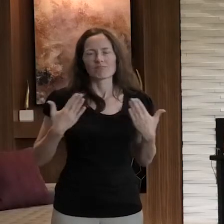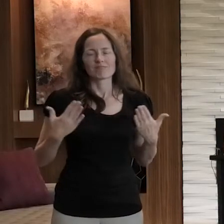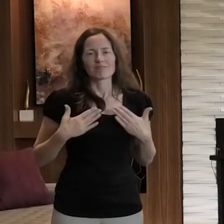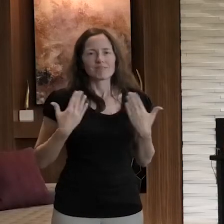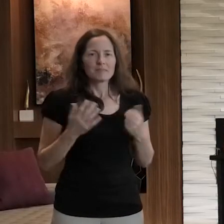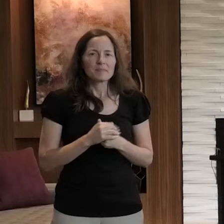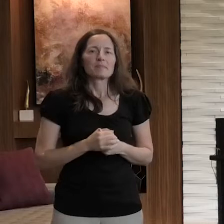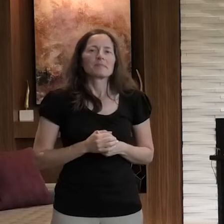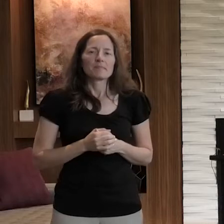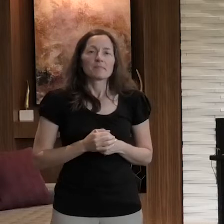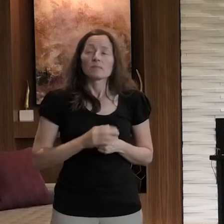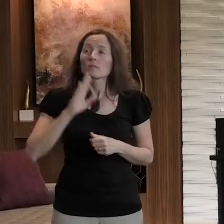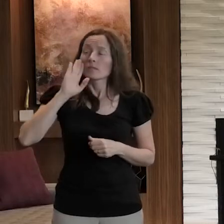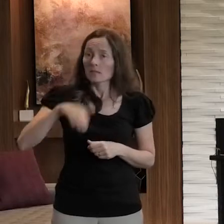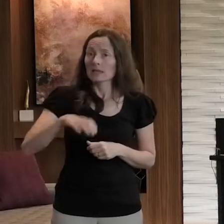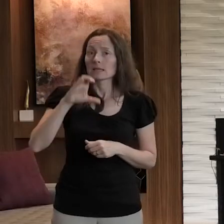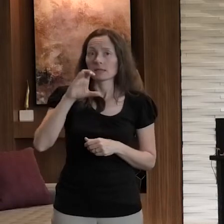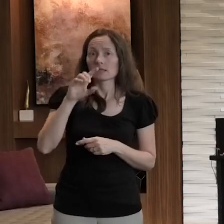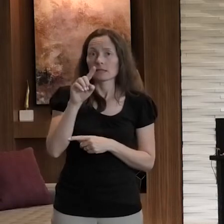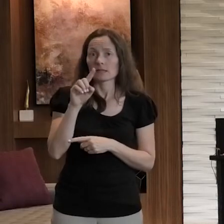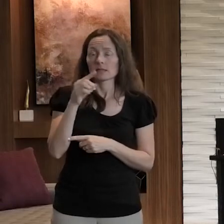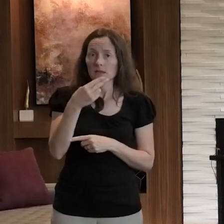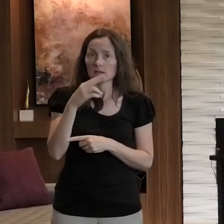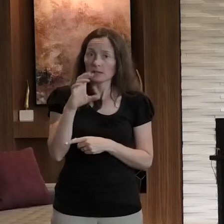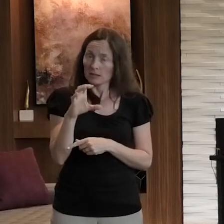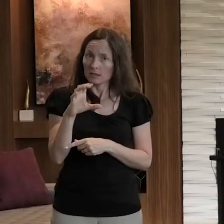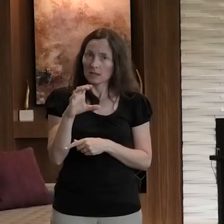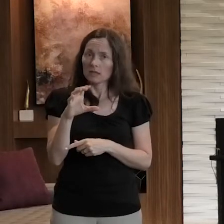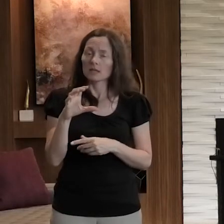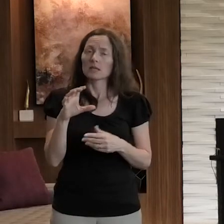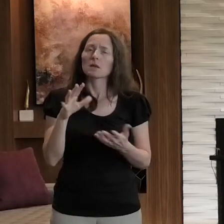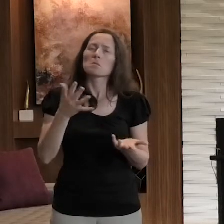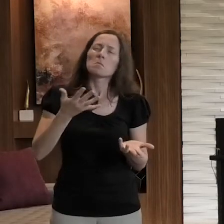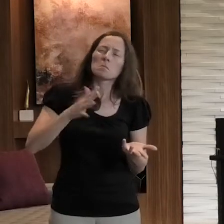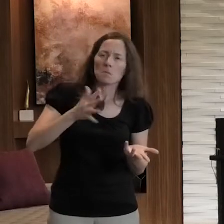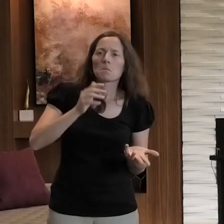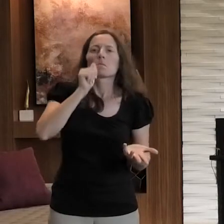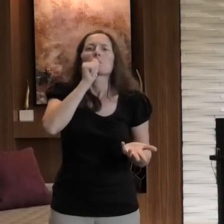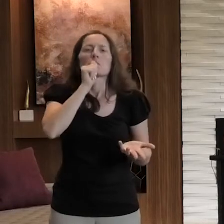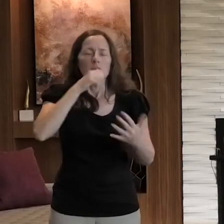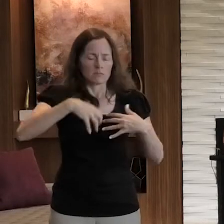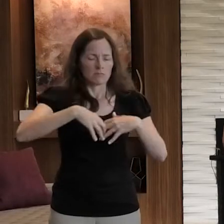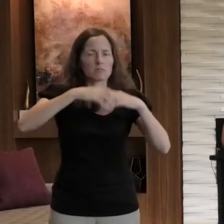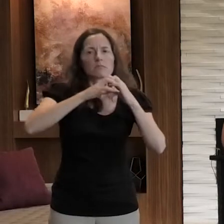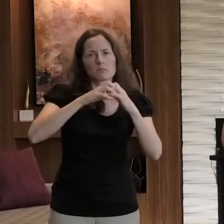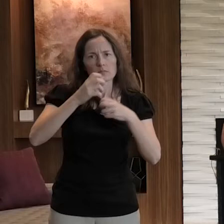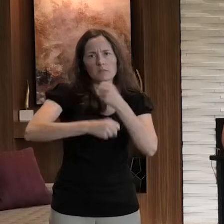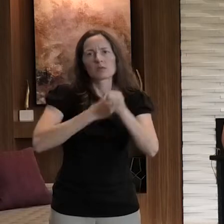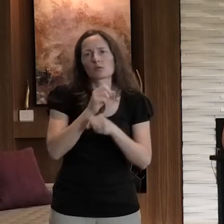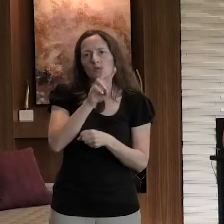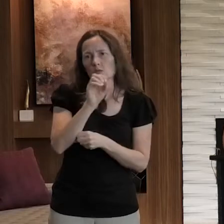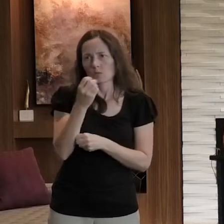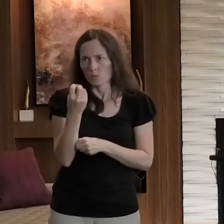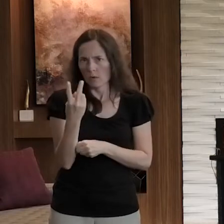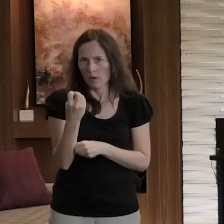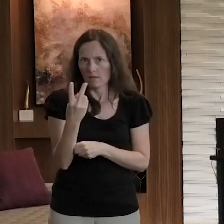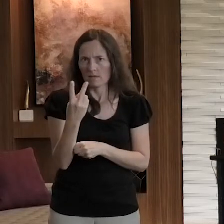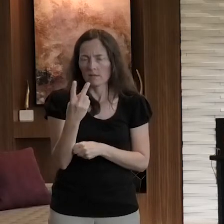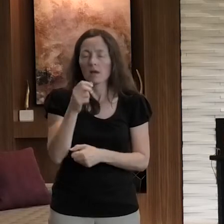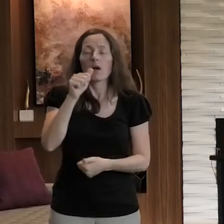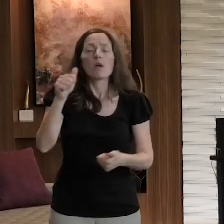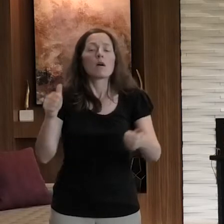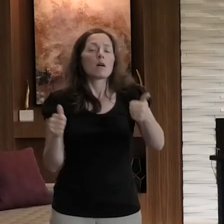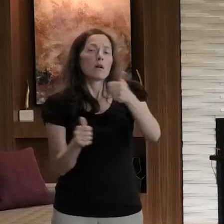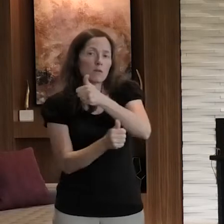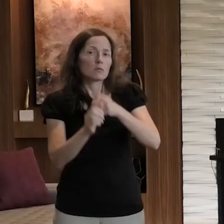know, CDHC is a quasi-public nonprofit. We were formed in 2012. We're charged under the Columbia Downtown Plan